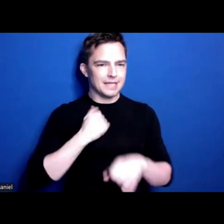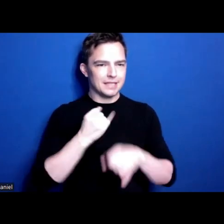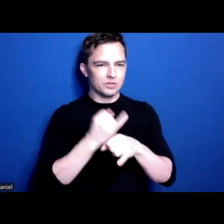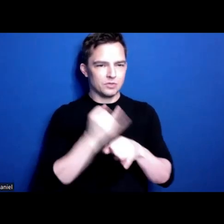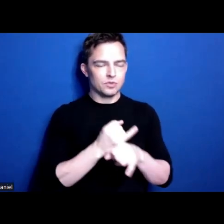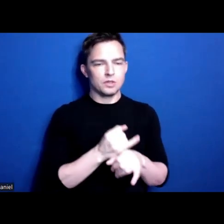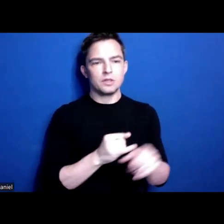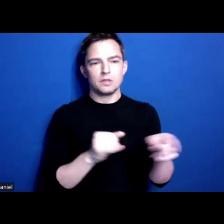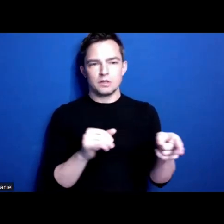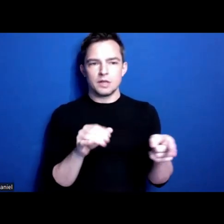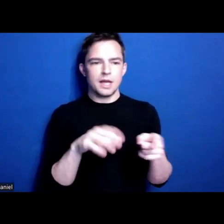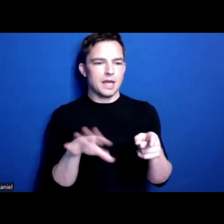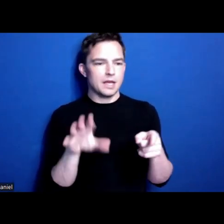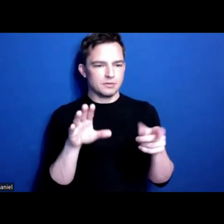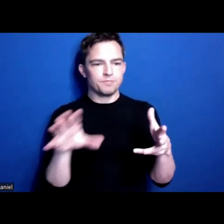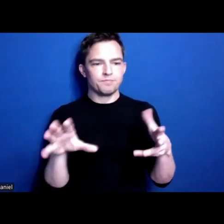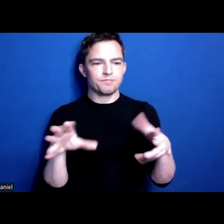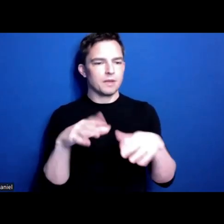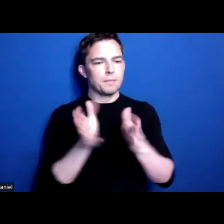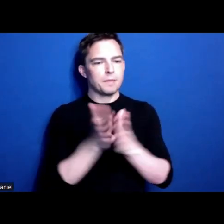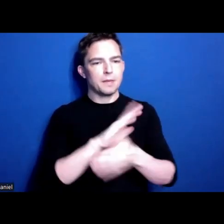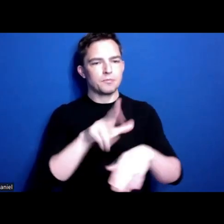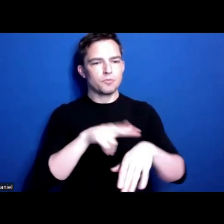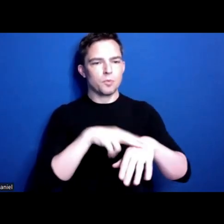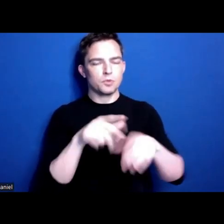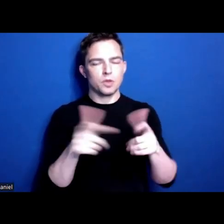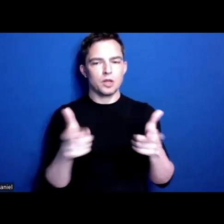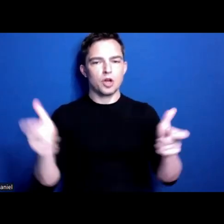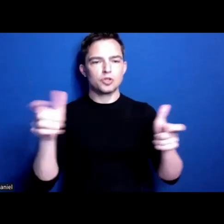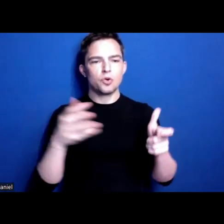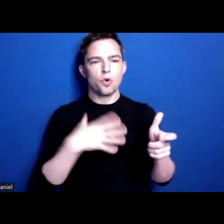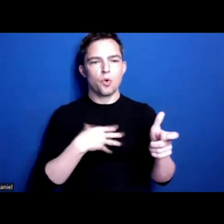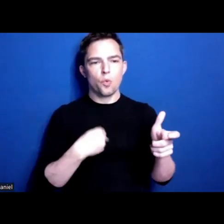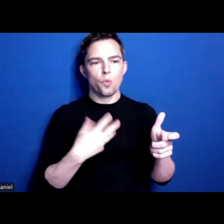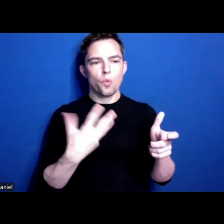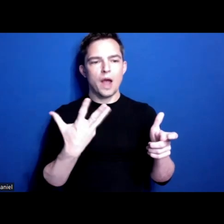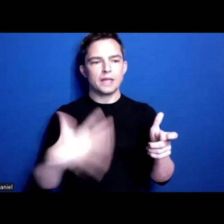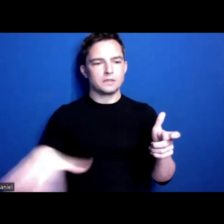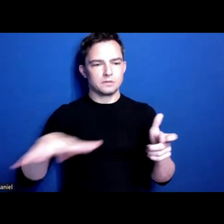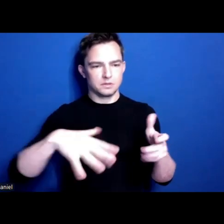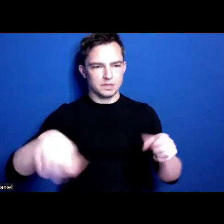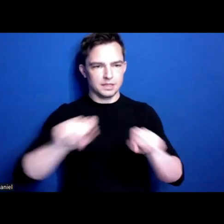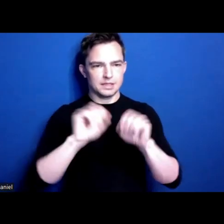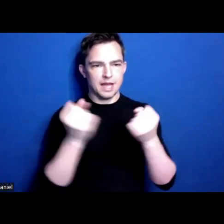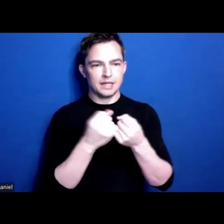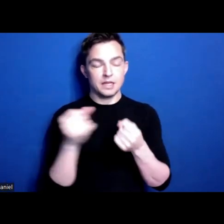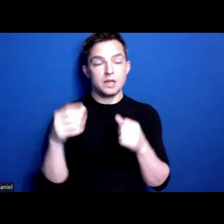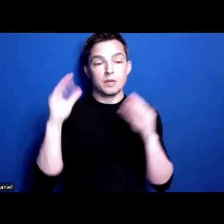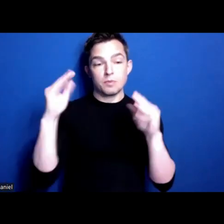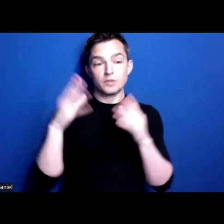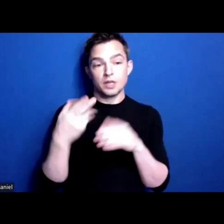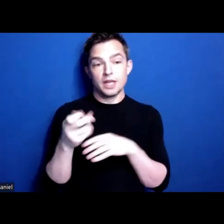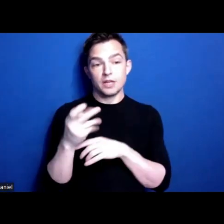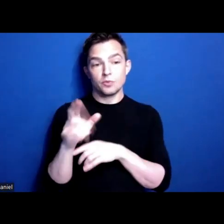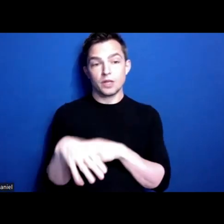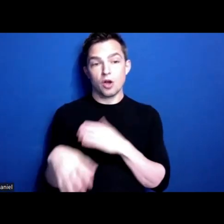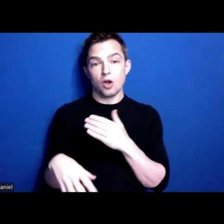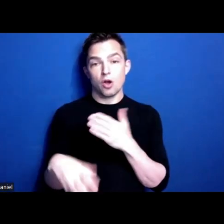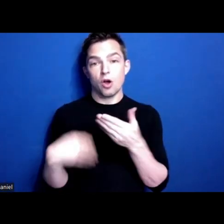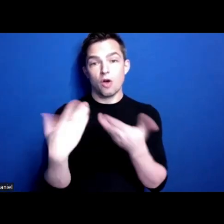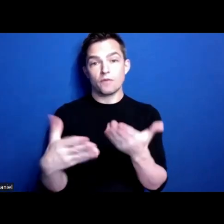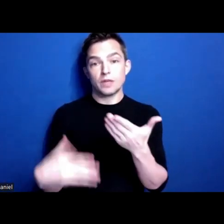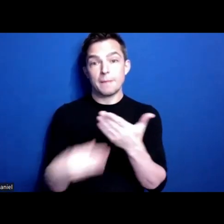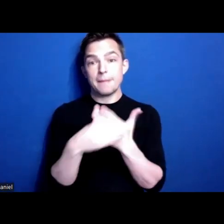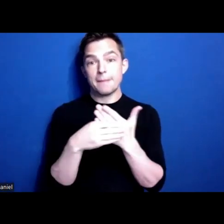and invisibilized to the larger white society. Professor Henry offered an amendment to this statement,